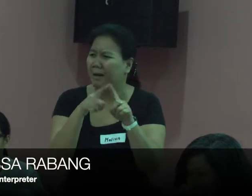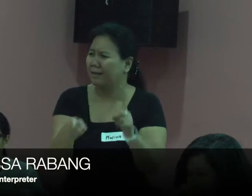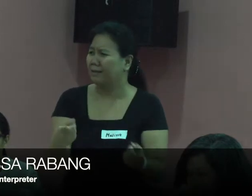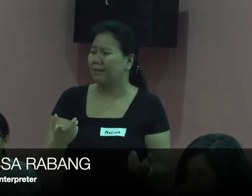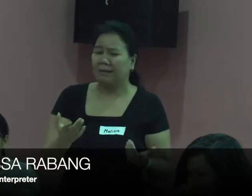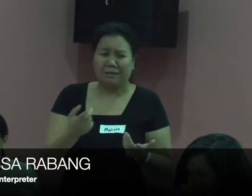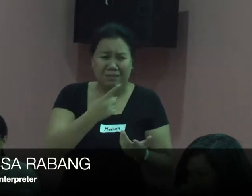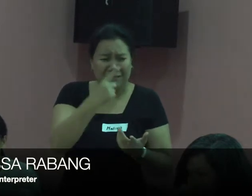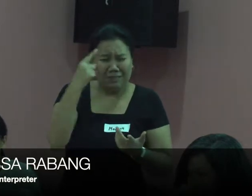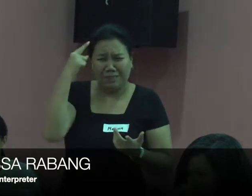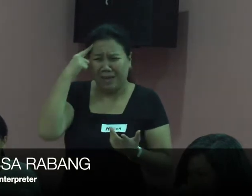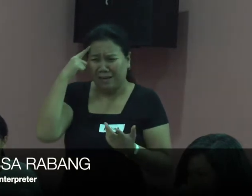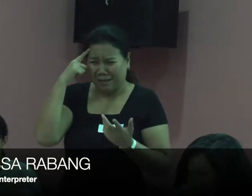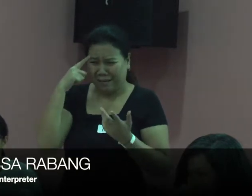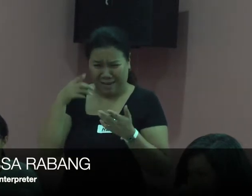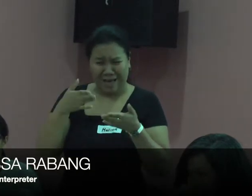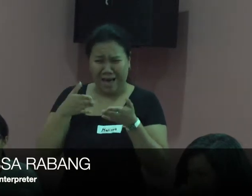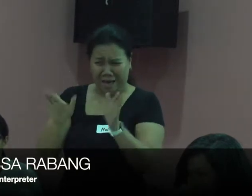Eh, parang,